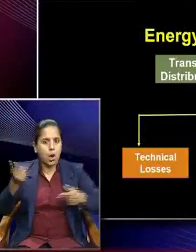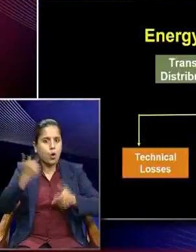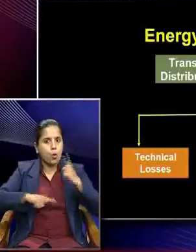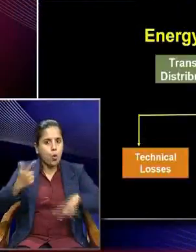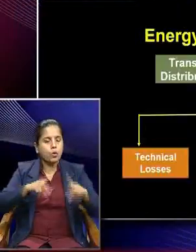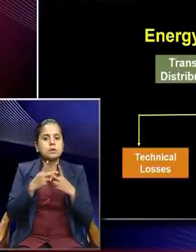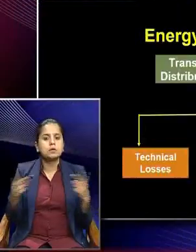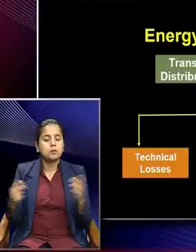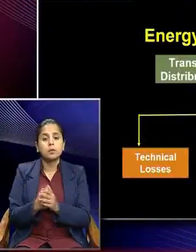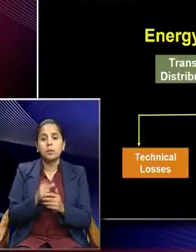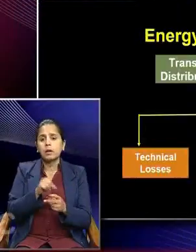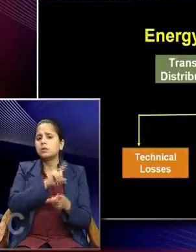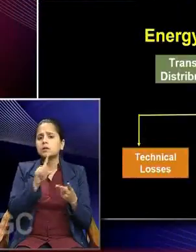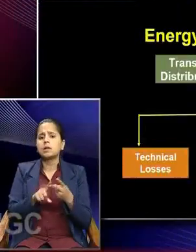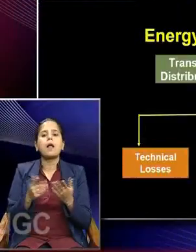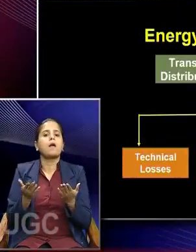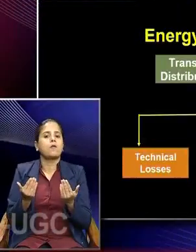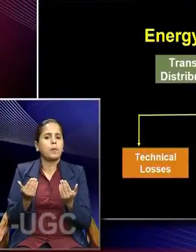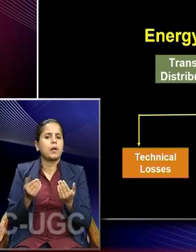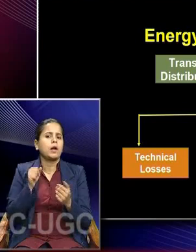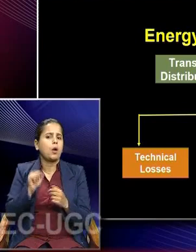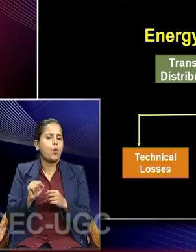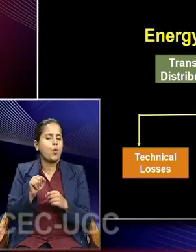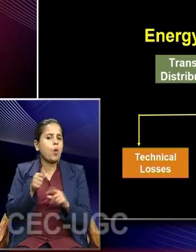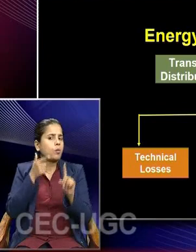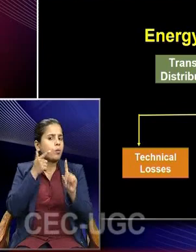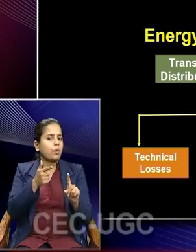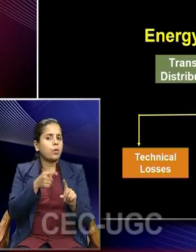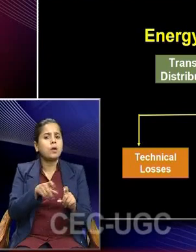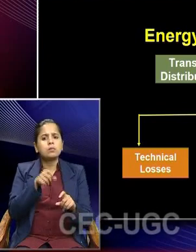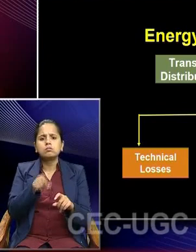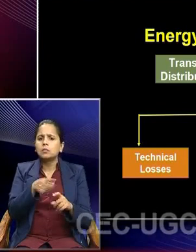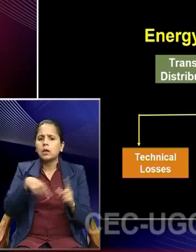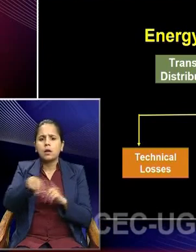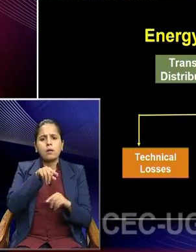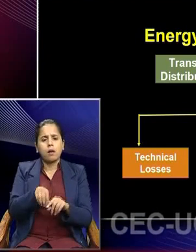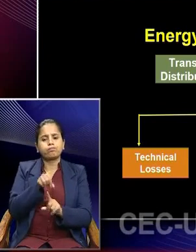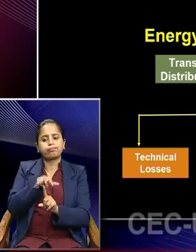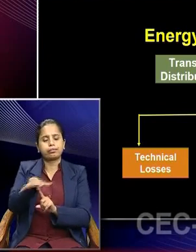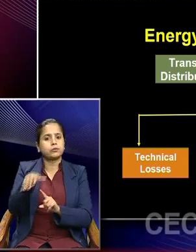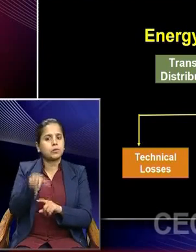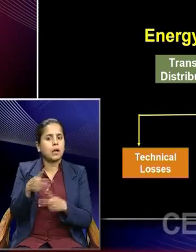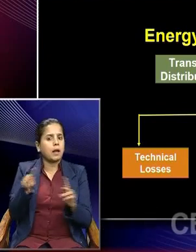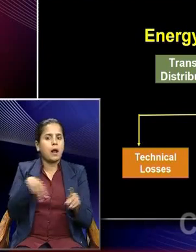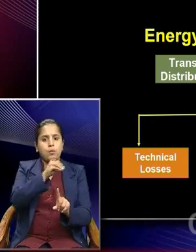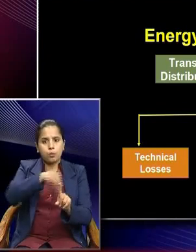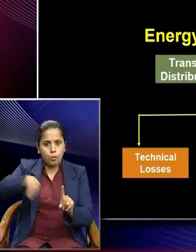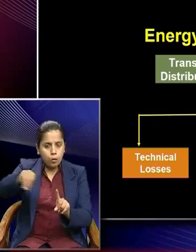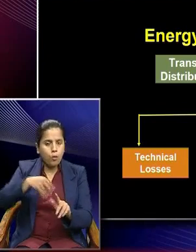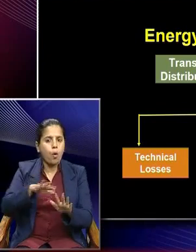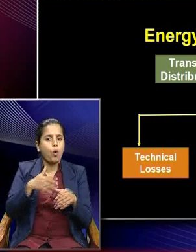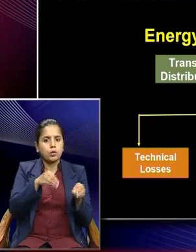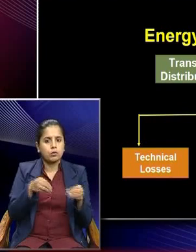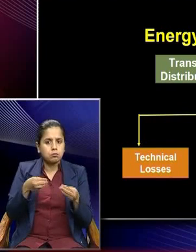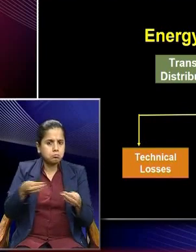And the second, availability component, is directly affected by the transmission distribution losses. Now, let us